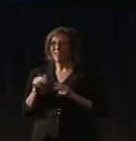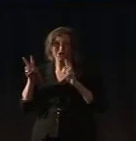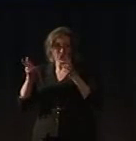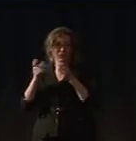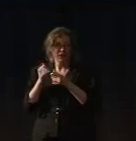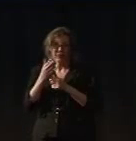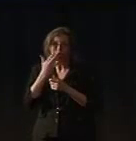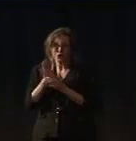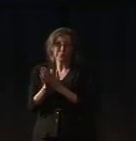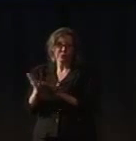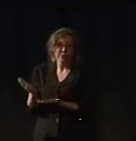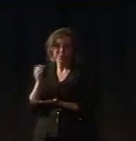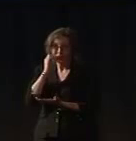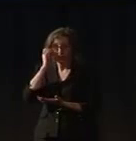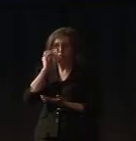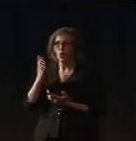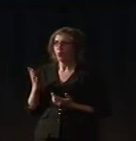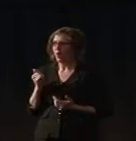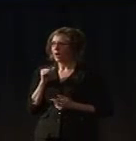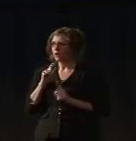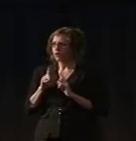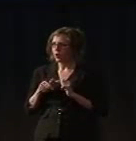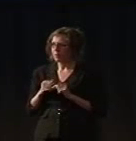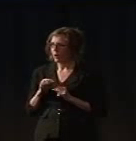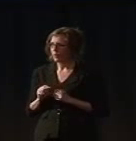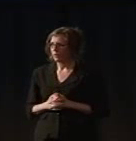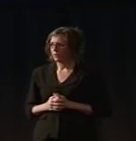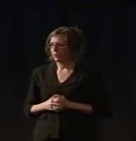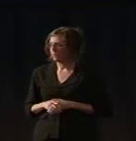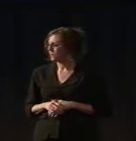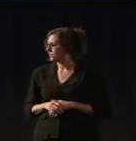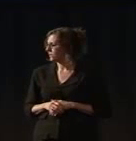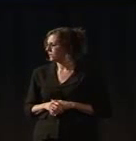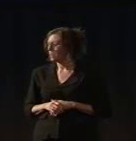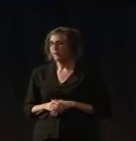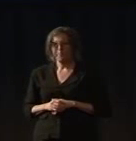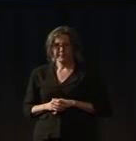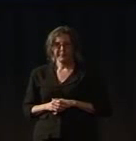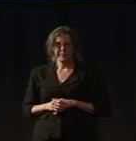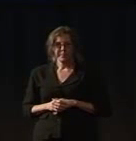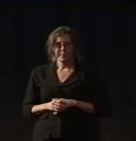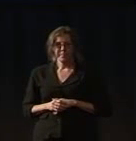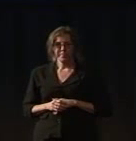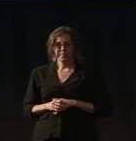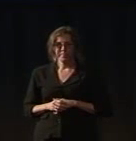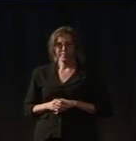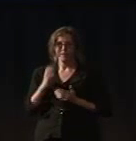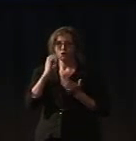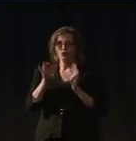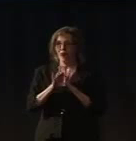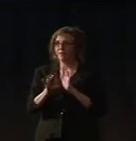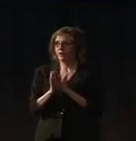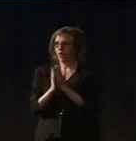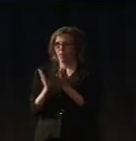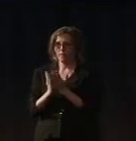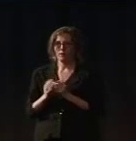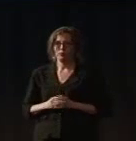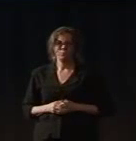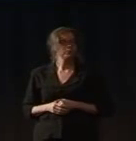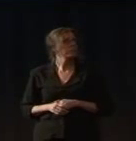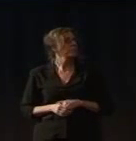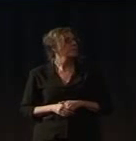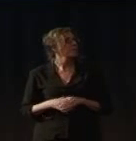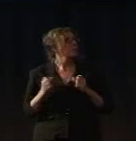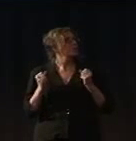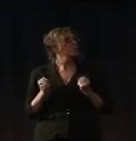BD, you don't say BD in English, right? Graphic novel. And it is, so the experiment is a very,